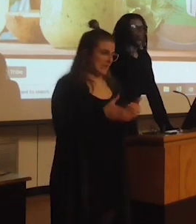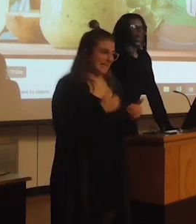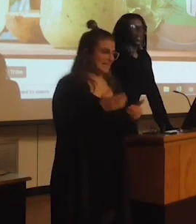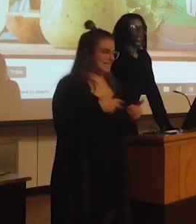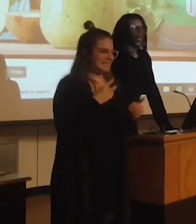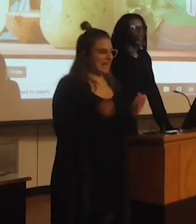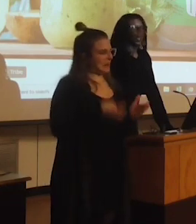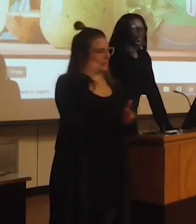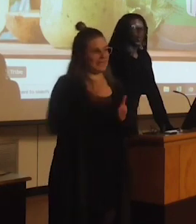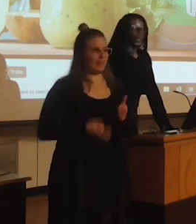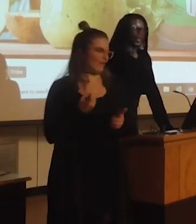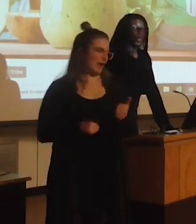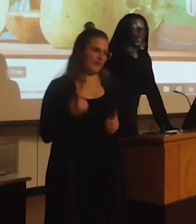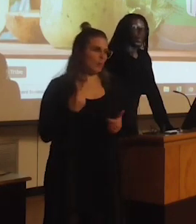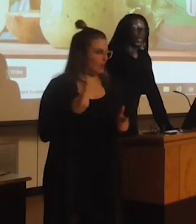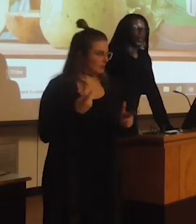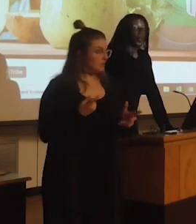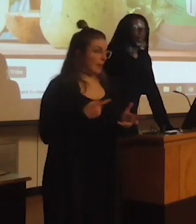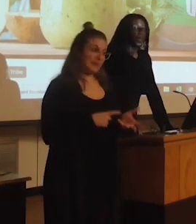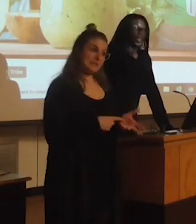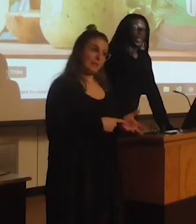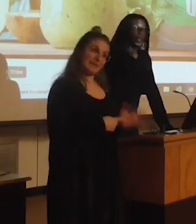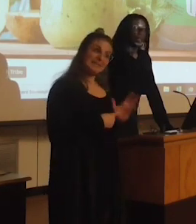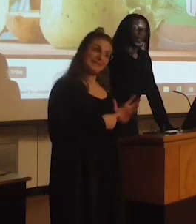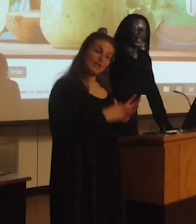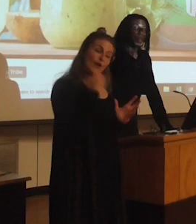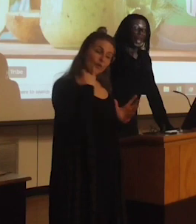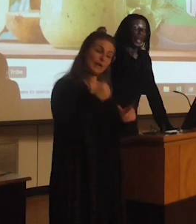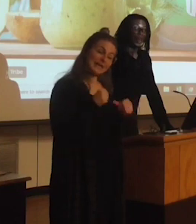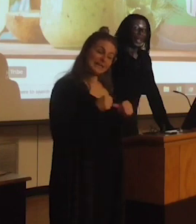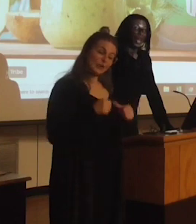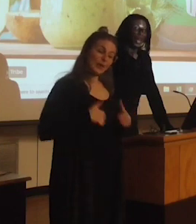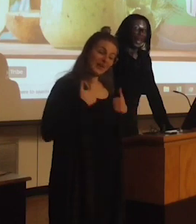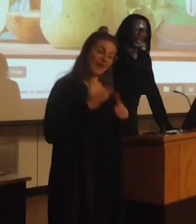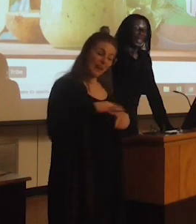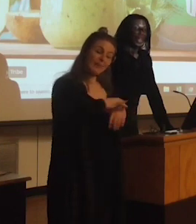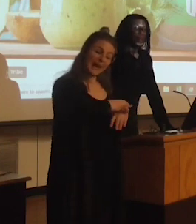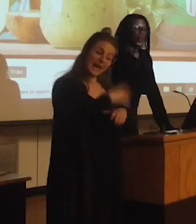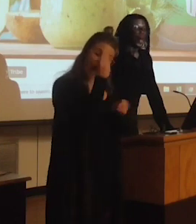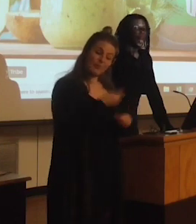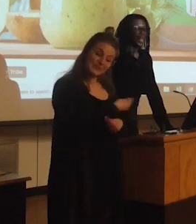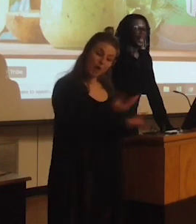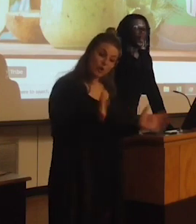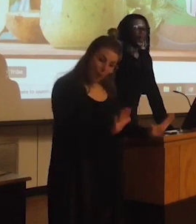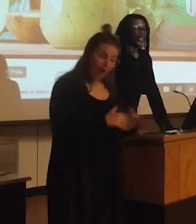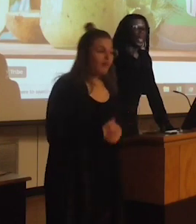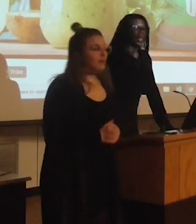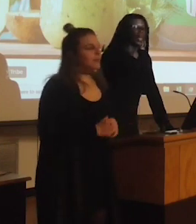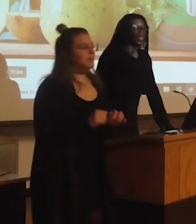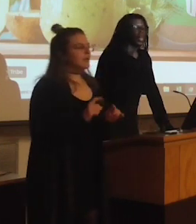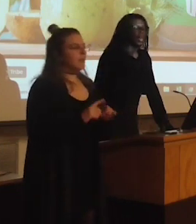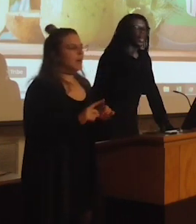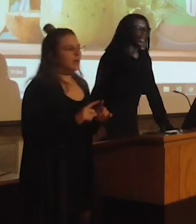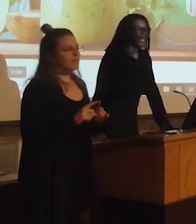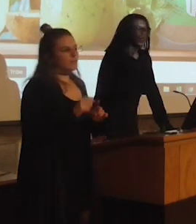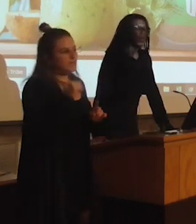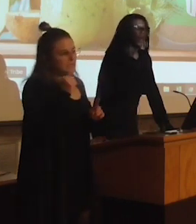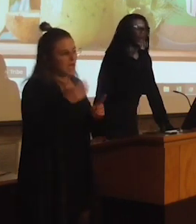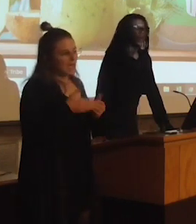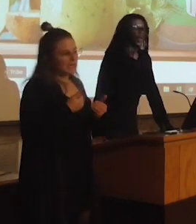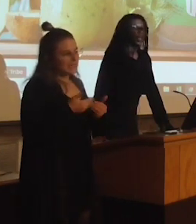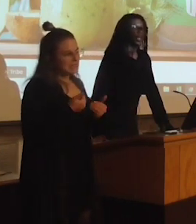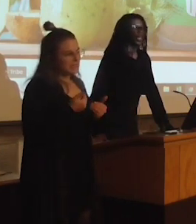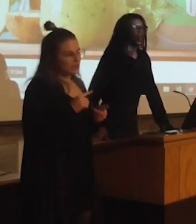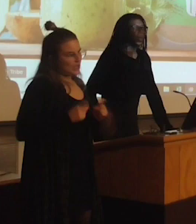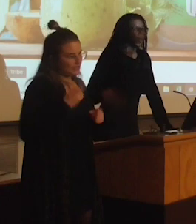leap for everybody. It's gonna be a necessary leap if we're gonna continue living on this planet, let me tell y'all. But like, you know, but it's not an easy leap